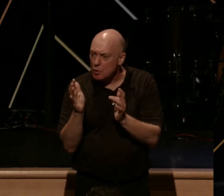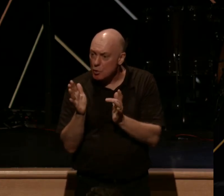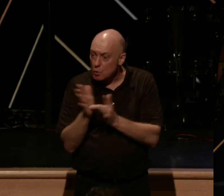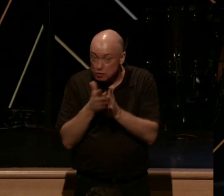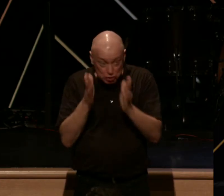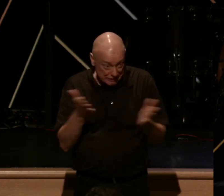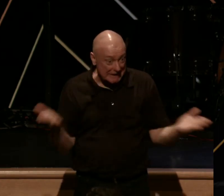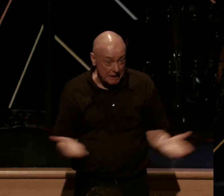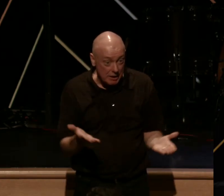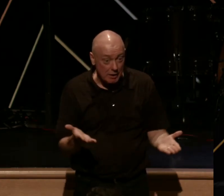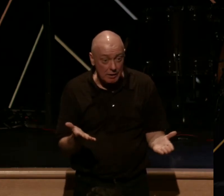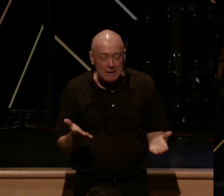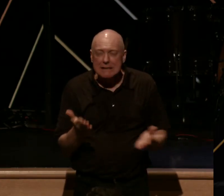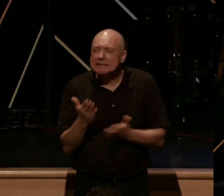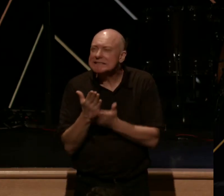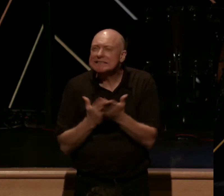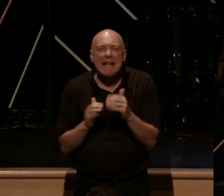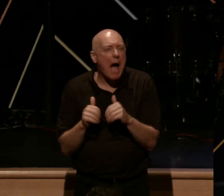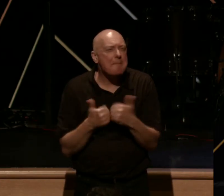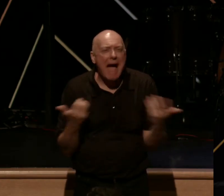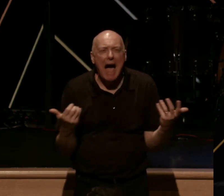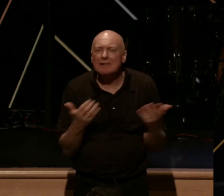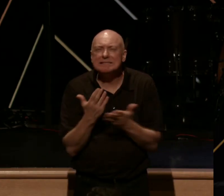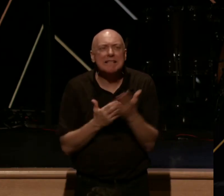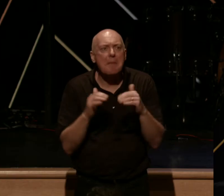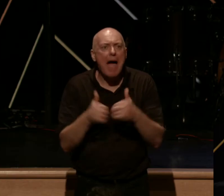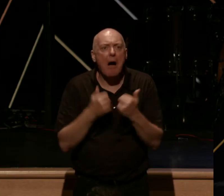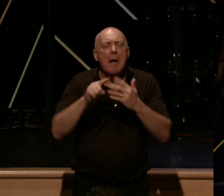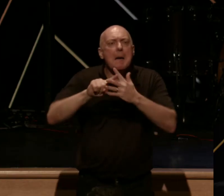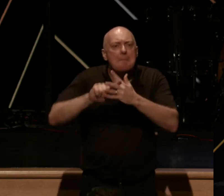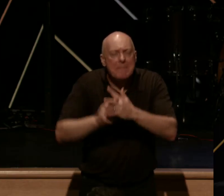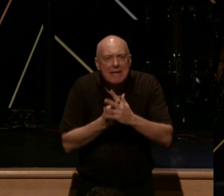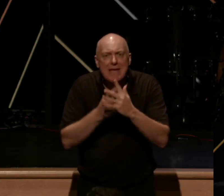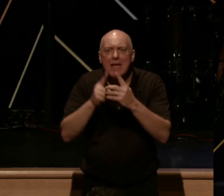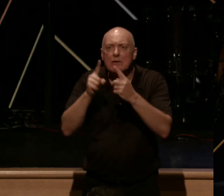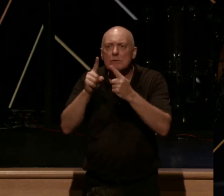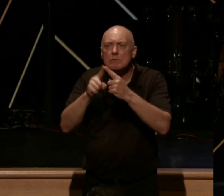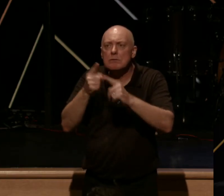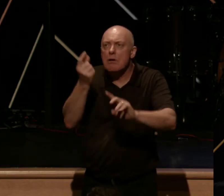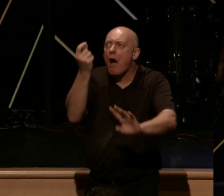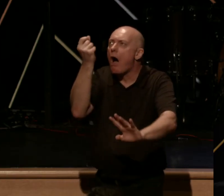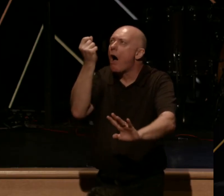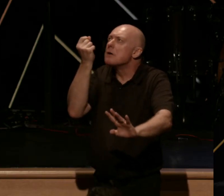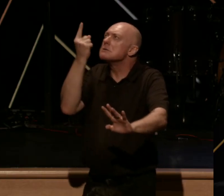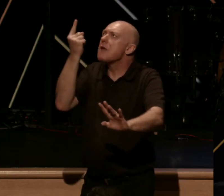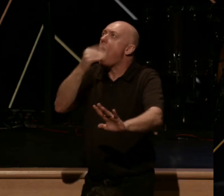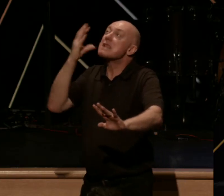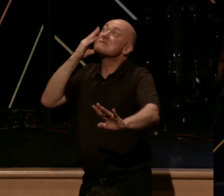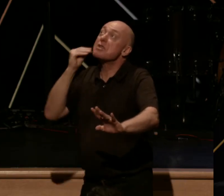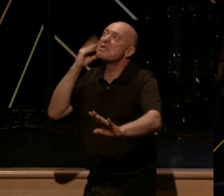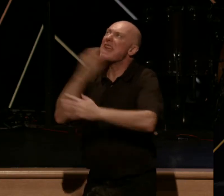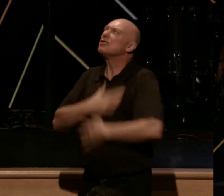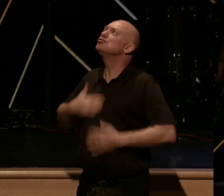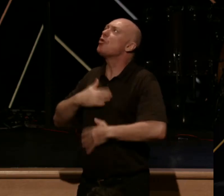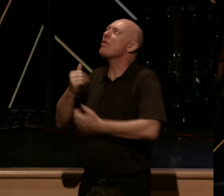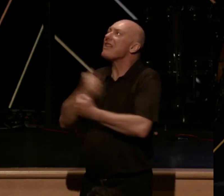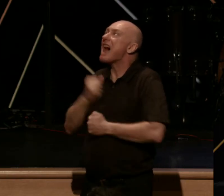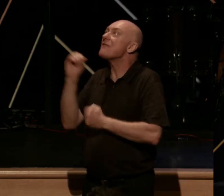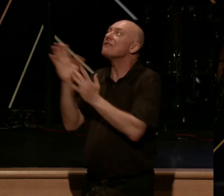somehow, somehow began to comprehend and experience and enjoy the love of Jesus Christ in a